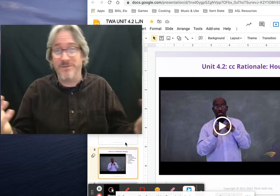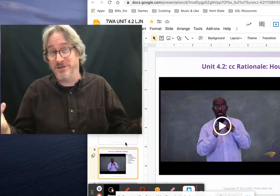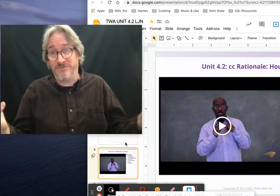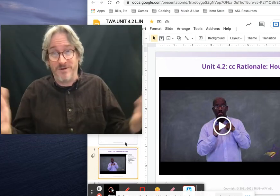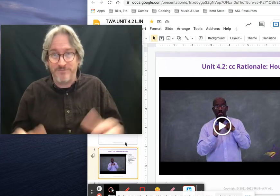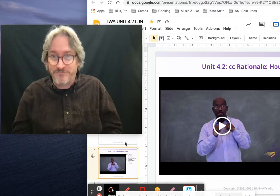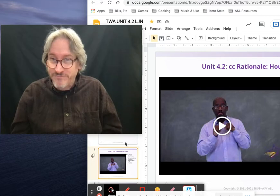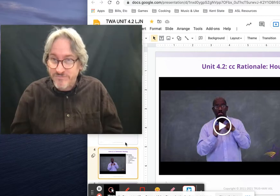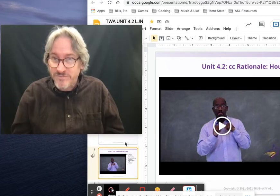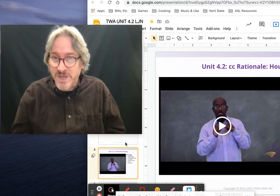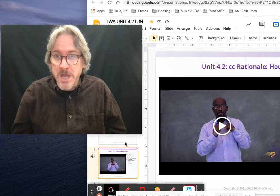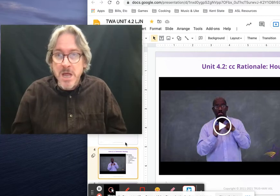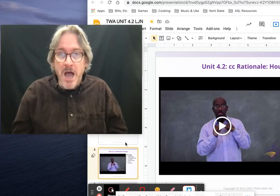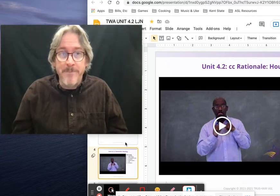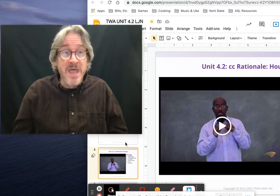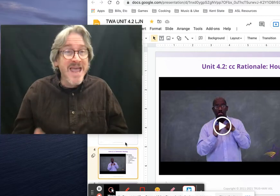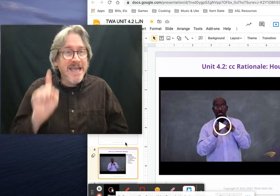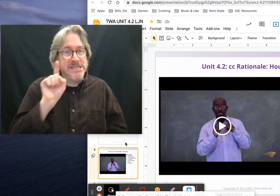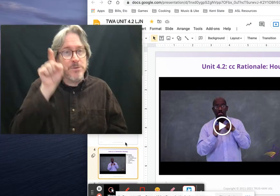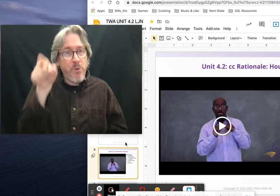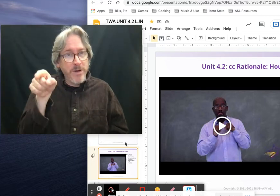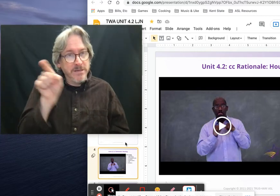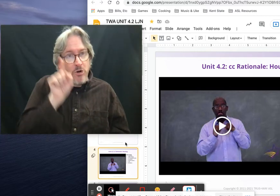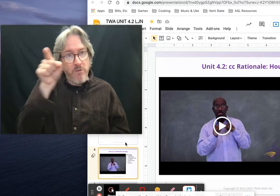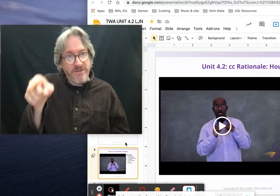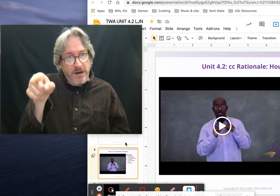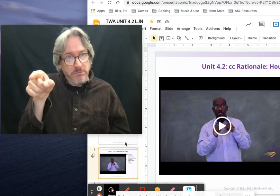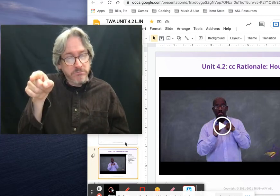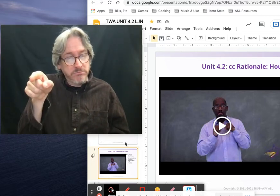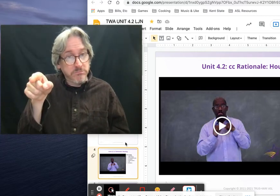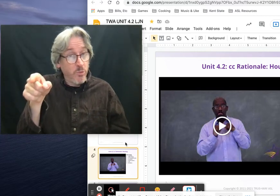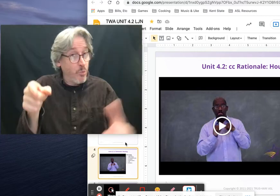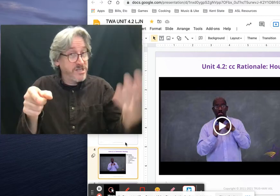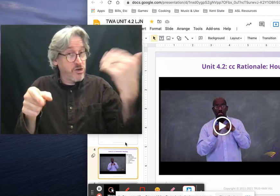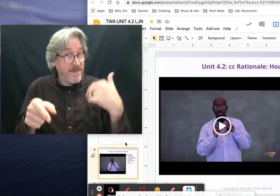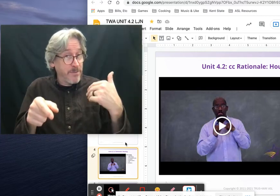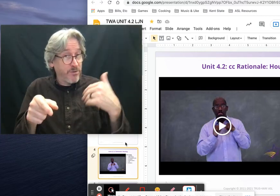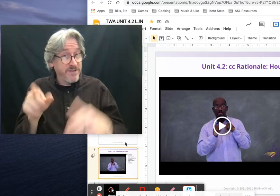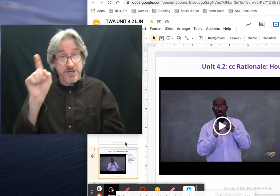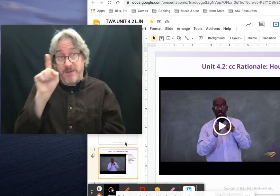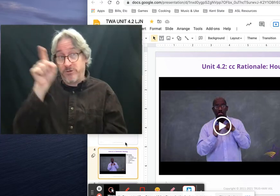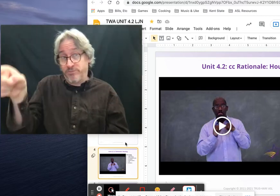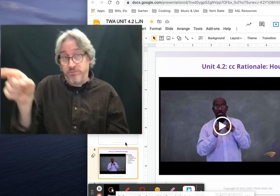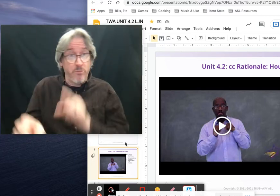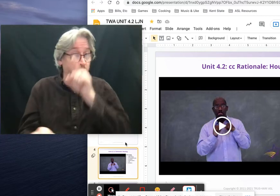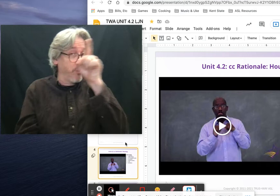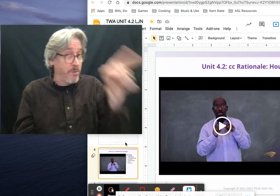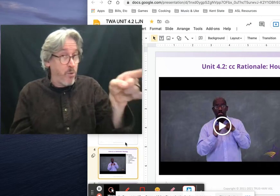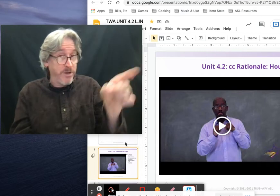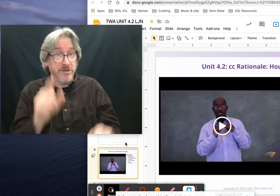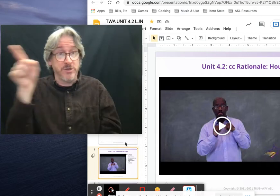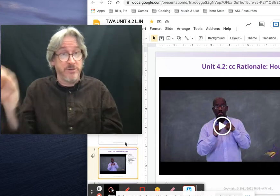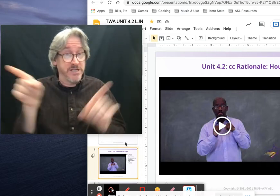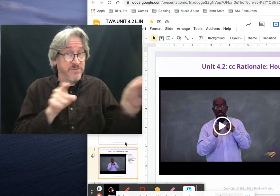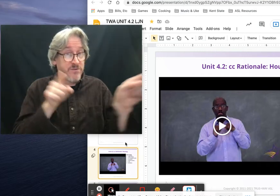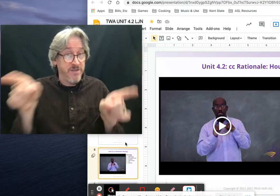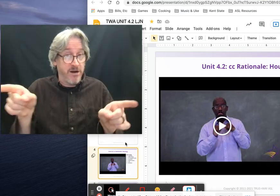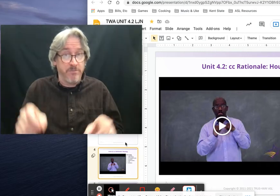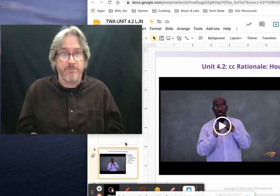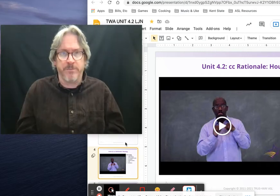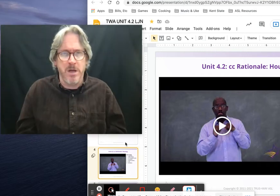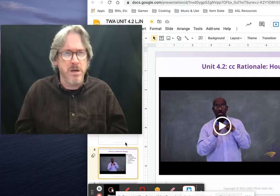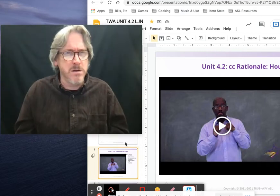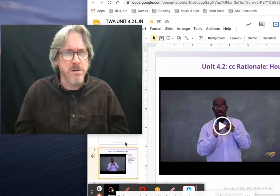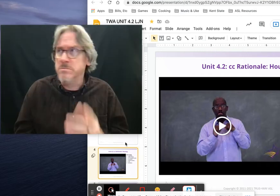get the information from. He's going to point over there. We saw that in the previous chapter where we point to things for